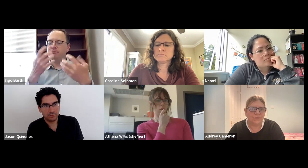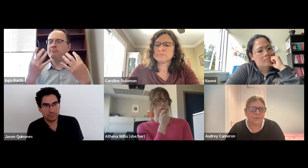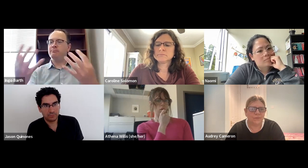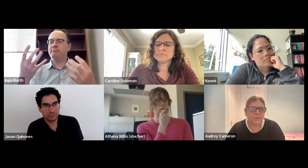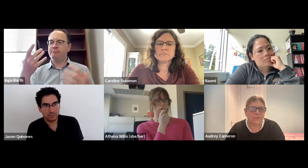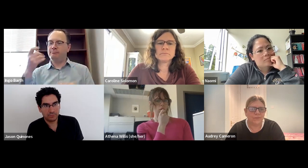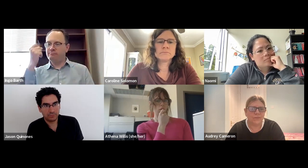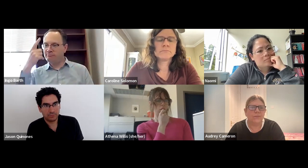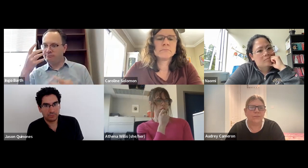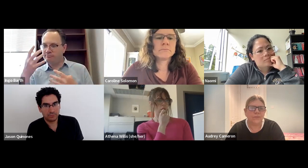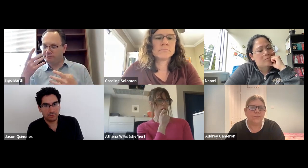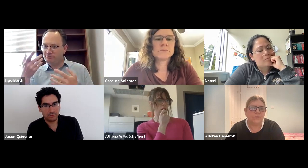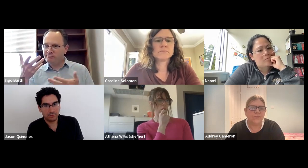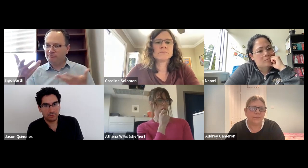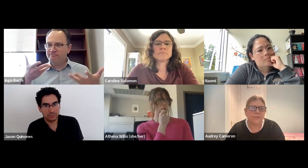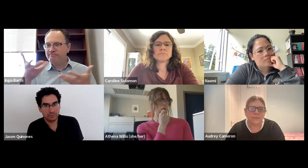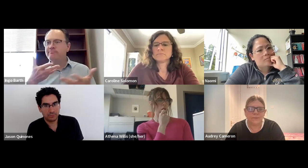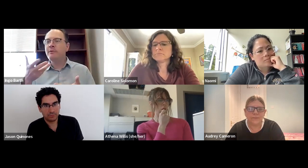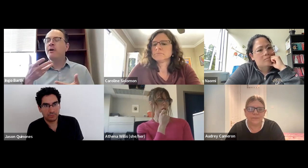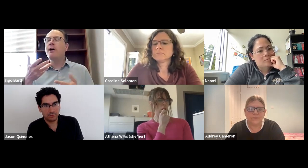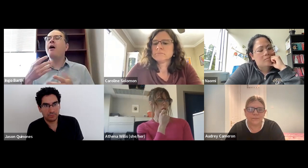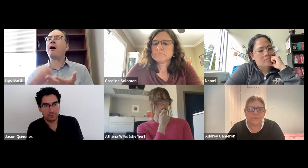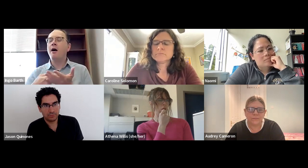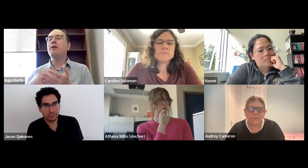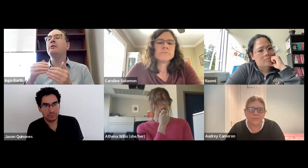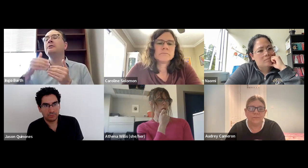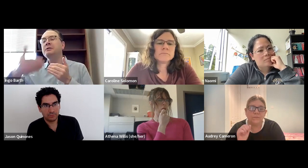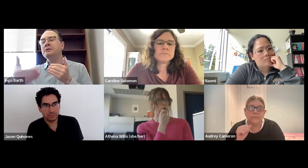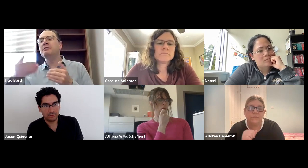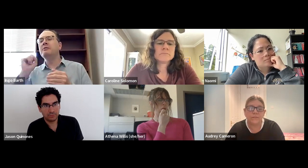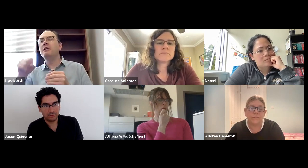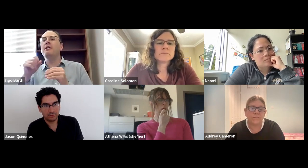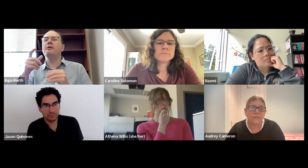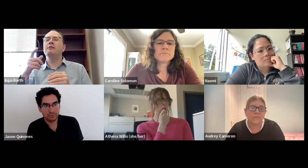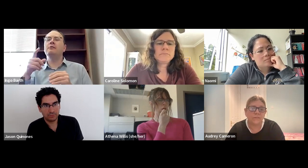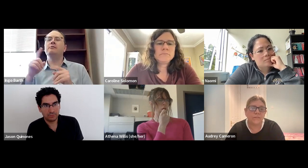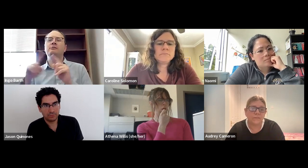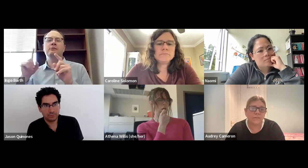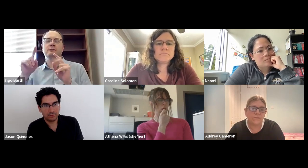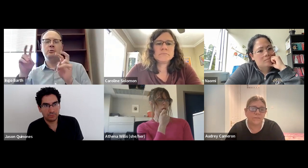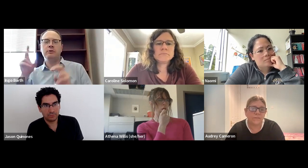And it would be nice to include, you know, these sort of talks in sign language.